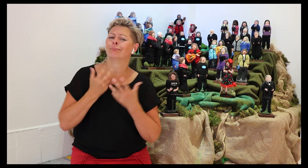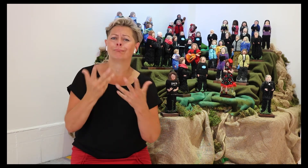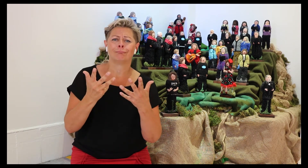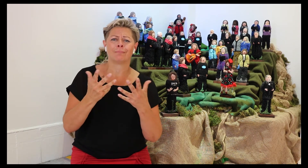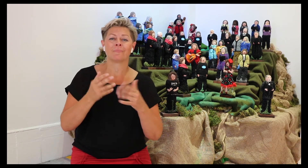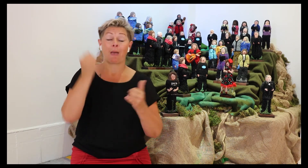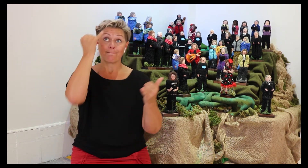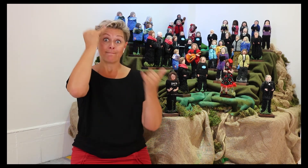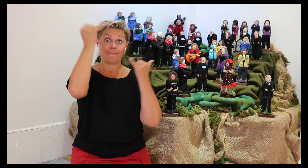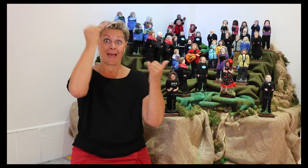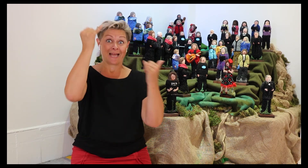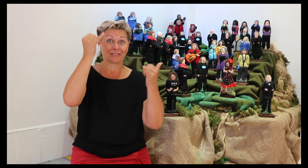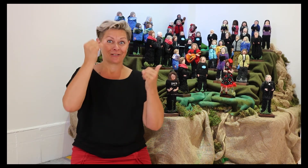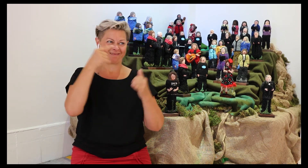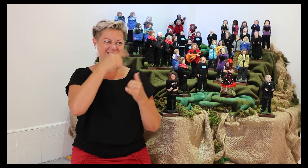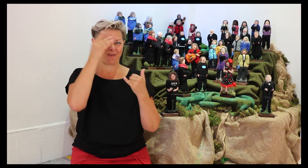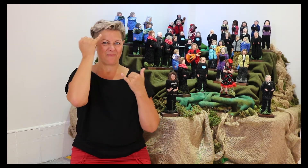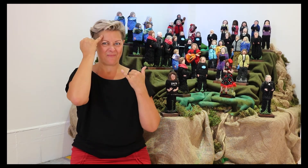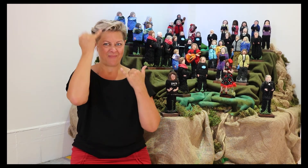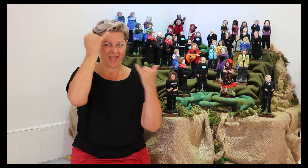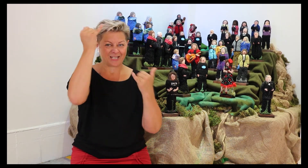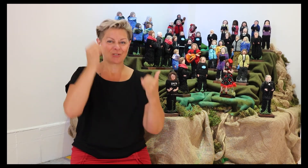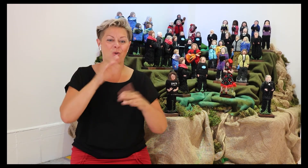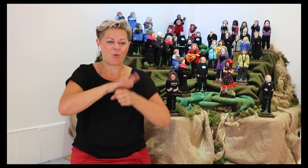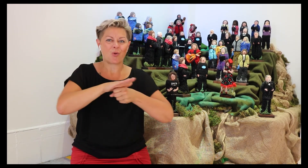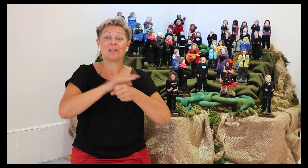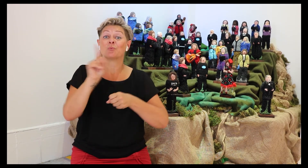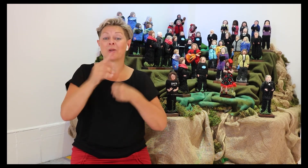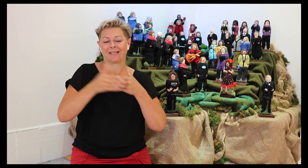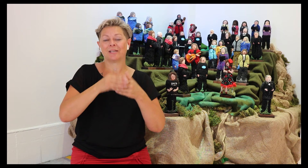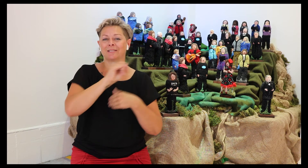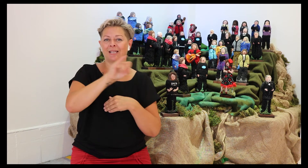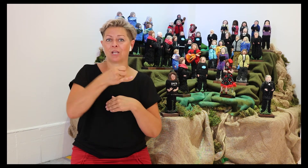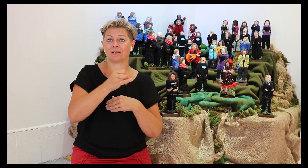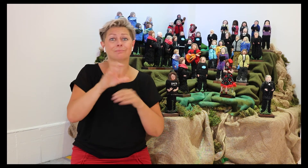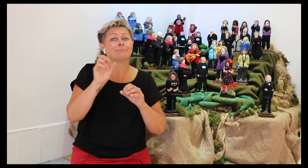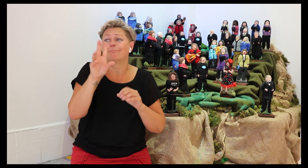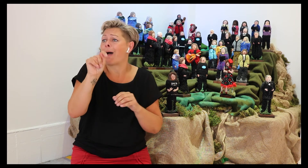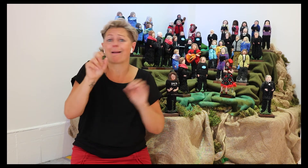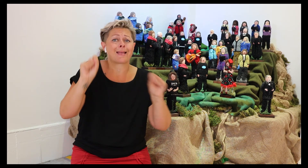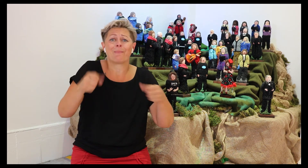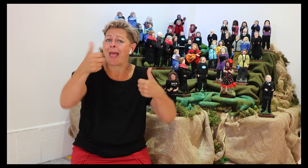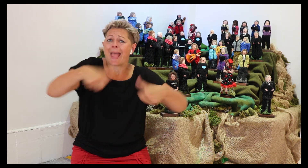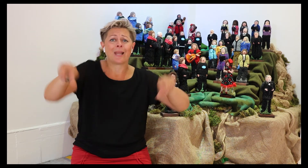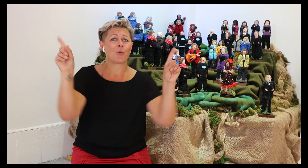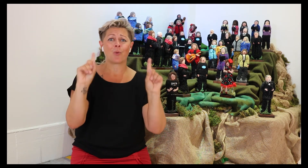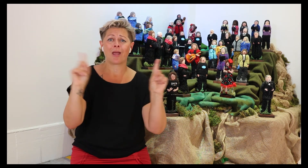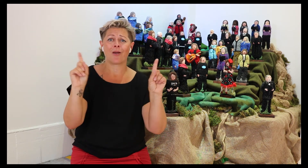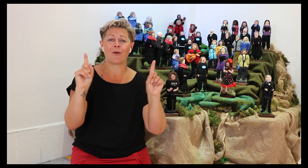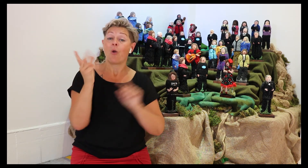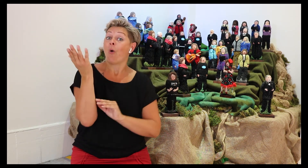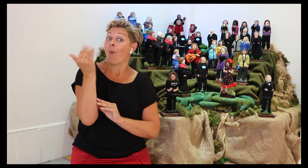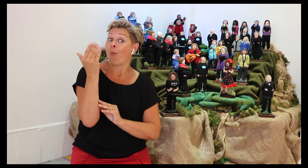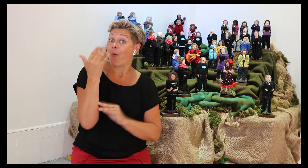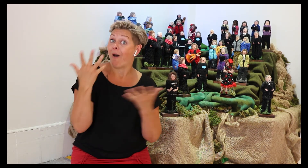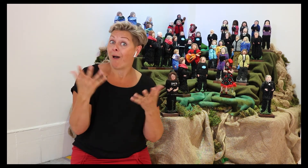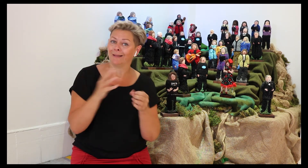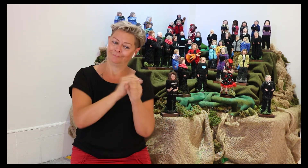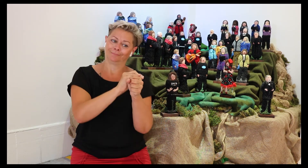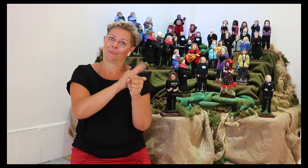imagined location is close by St. John's, but might be anywhere, because it reflects a time in our world when, as a result